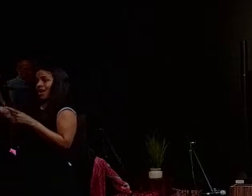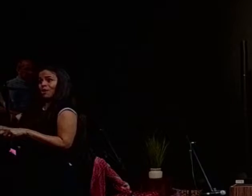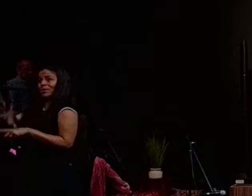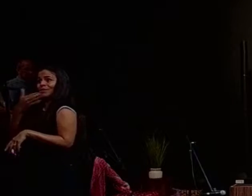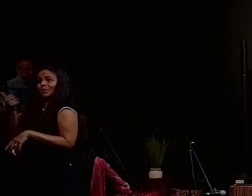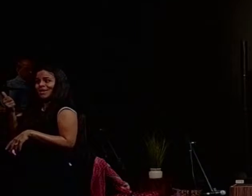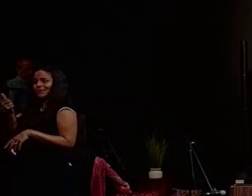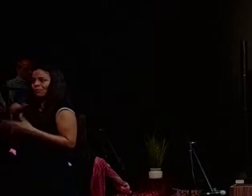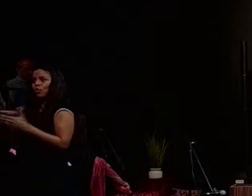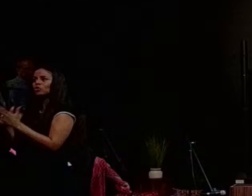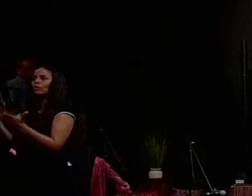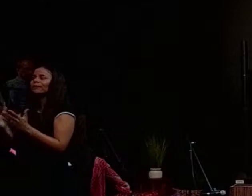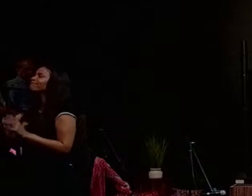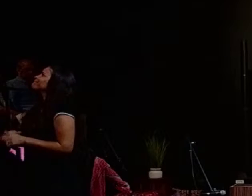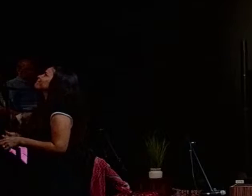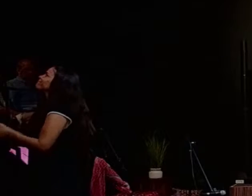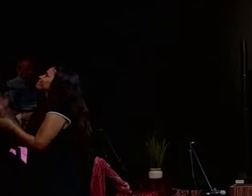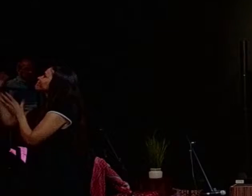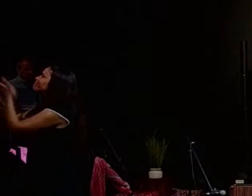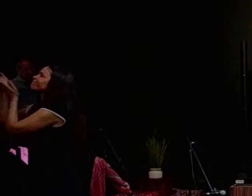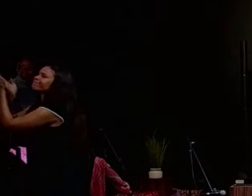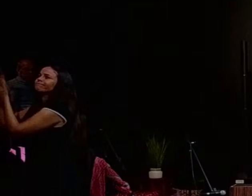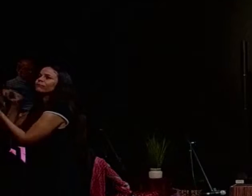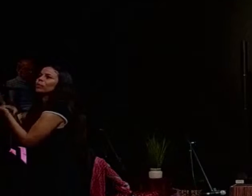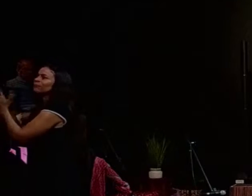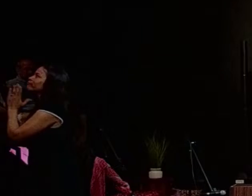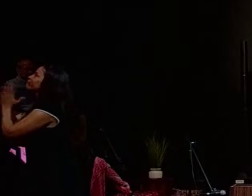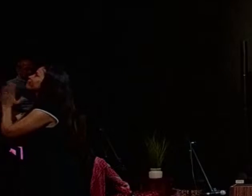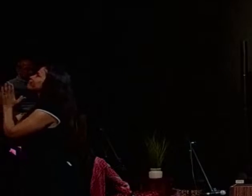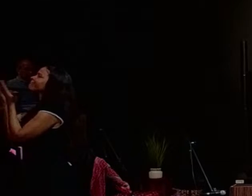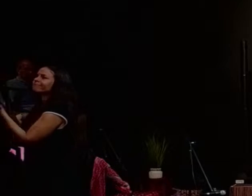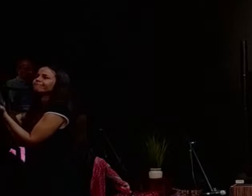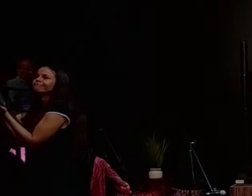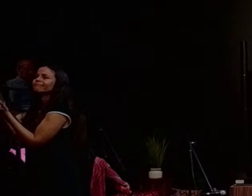best avenue is to take it to God. Our best avenue is to take